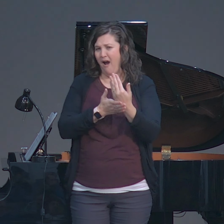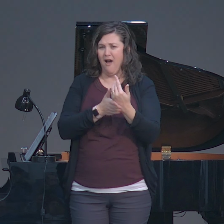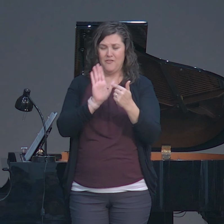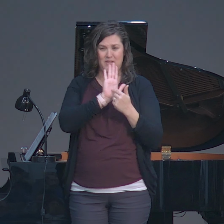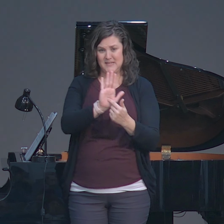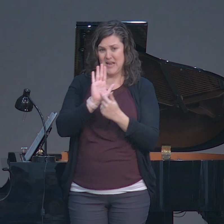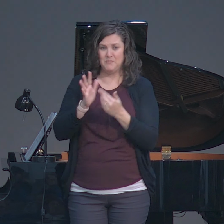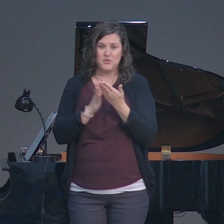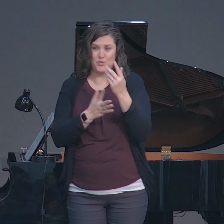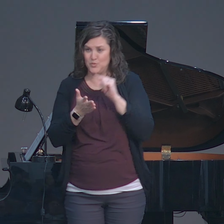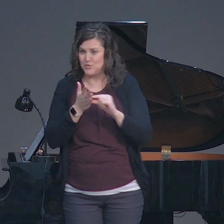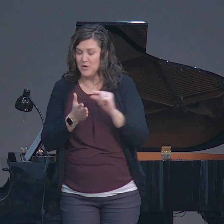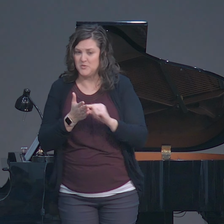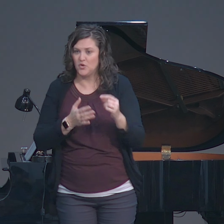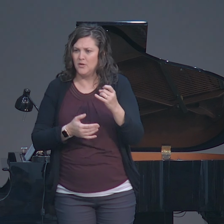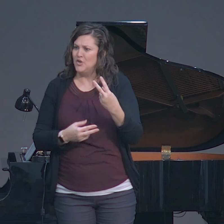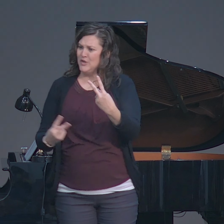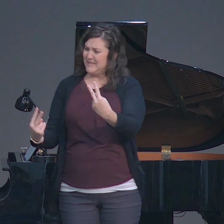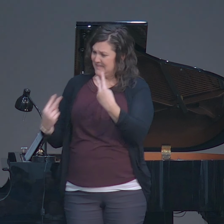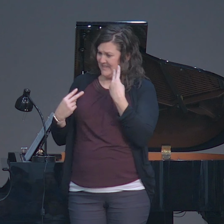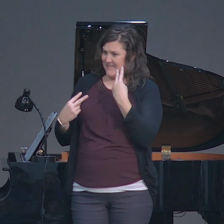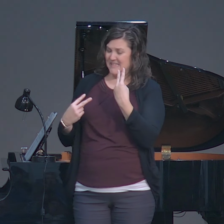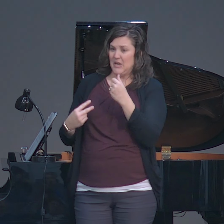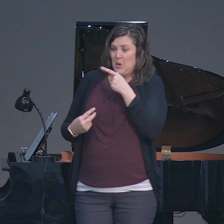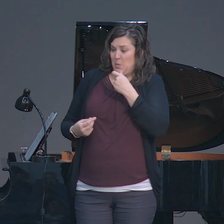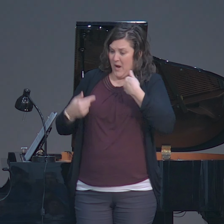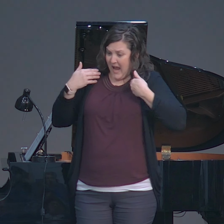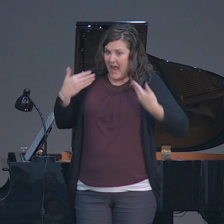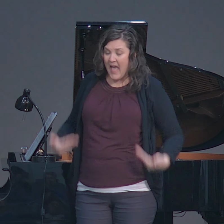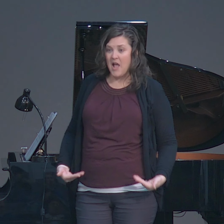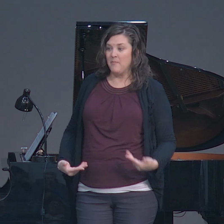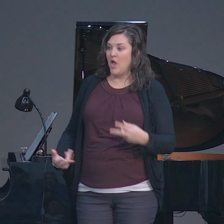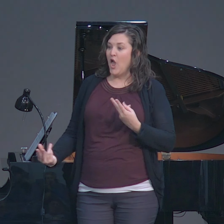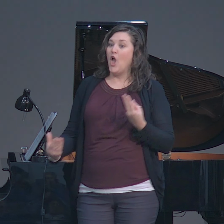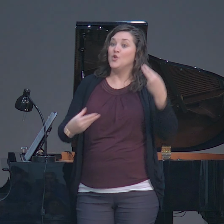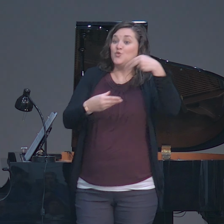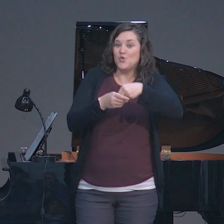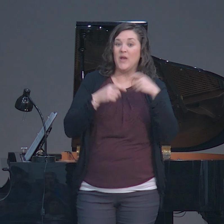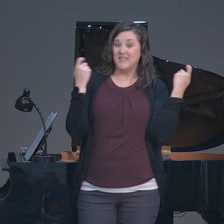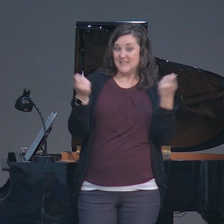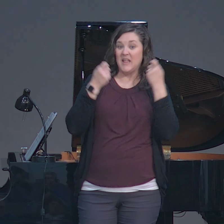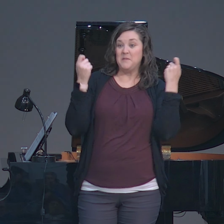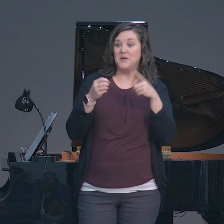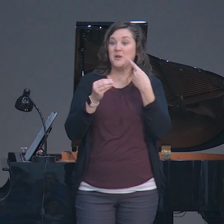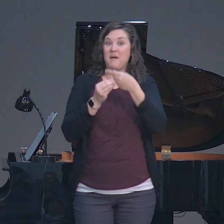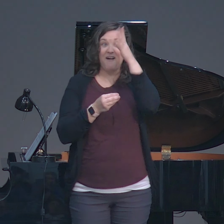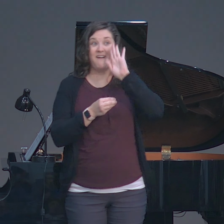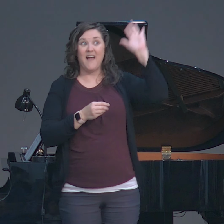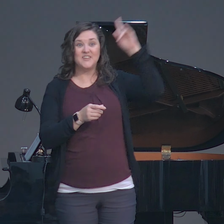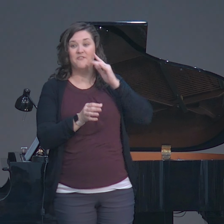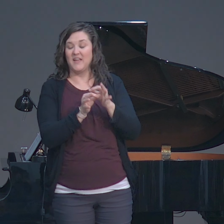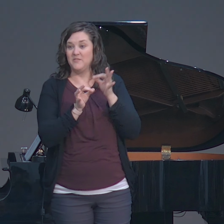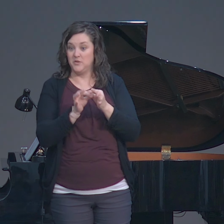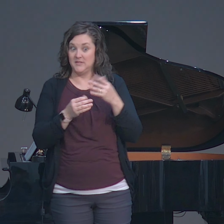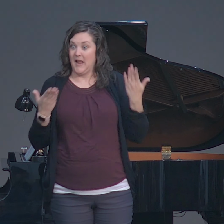prophets. If you can just see who I am, then you can join in the celebration of God's faithfulness at my